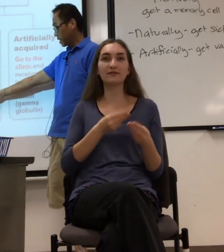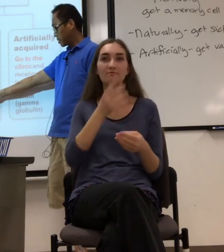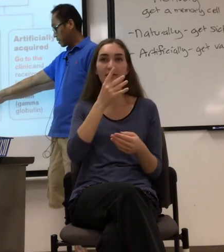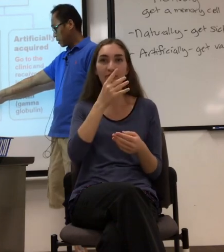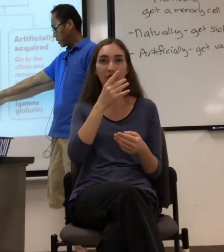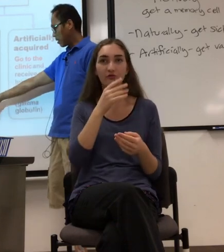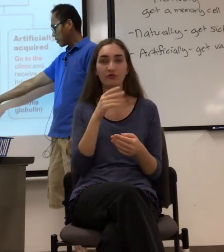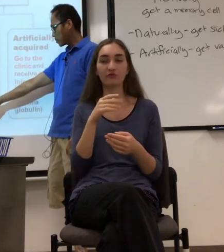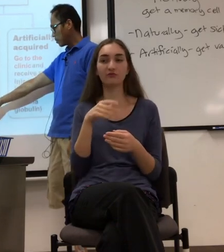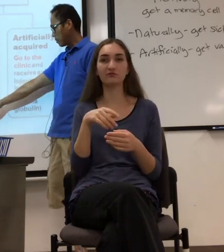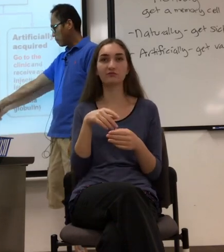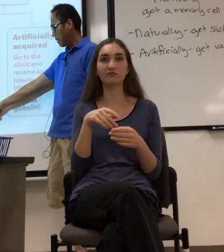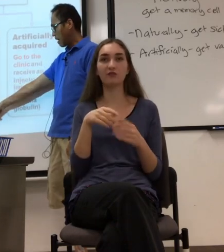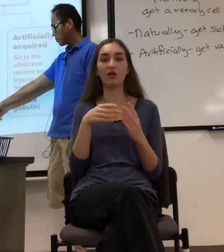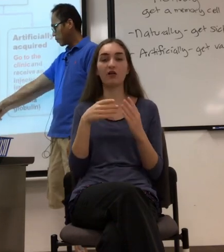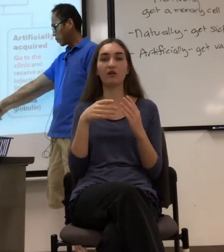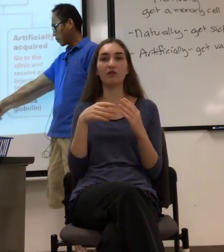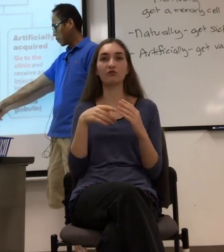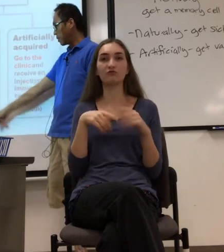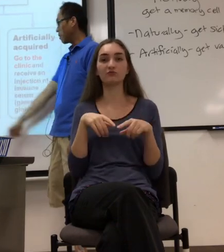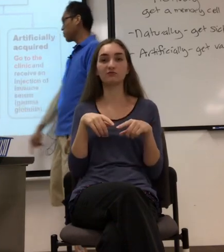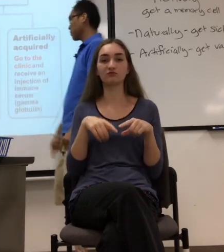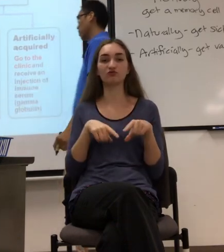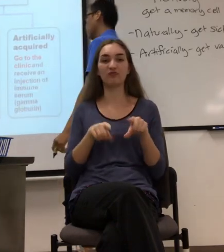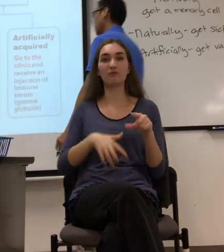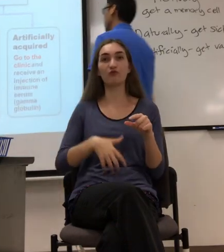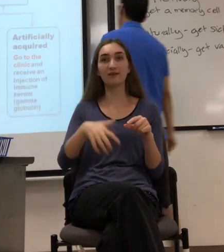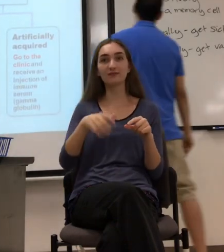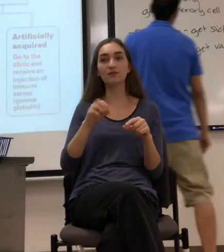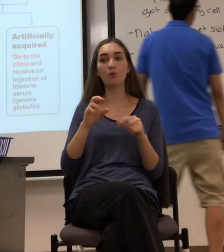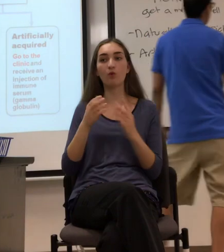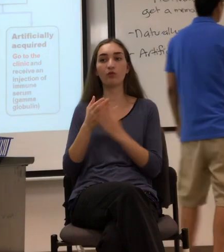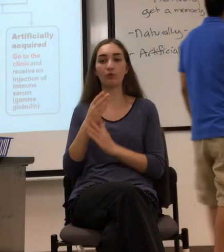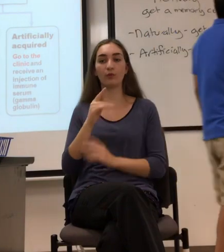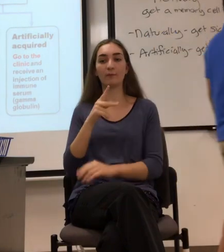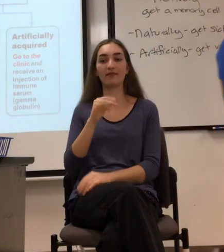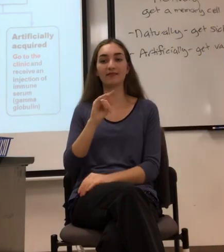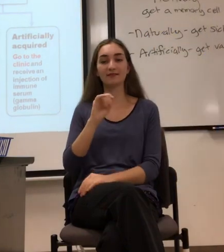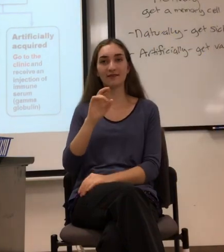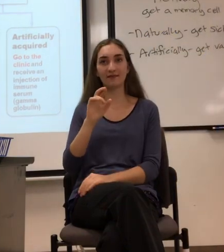through the placenta, and also after birth in mother's milk.